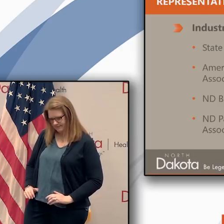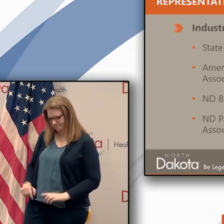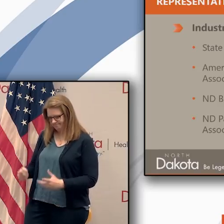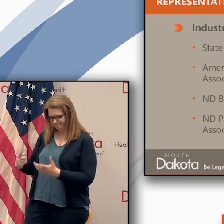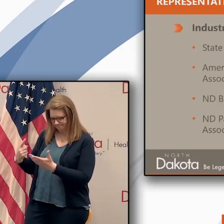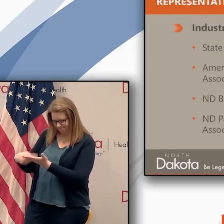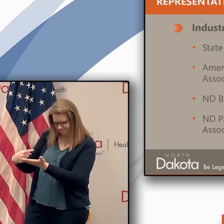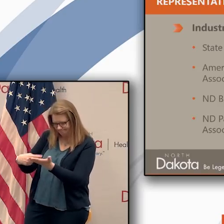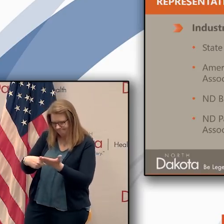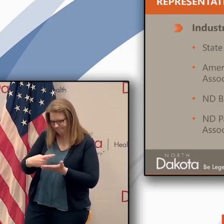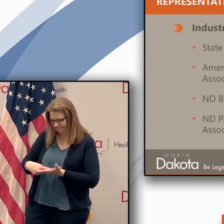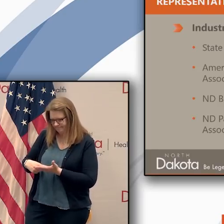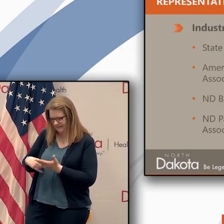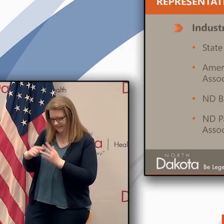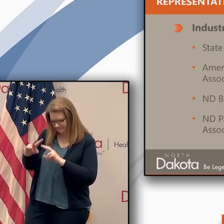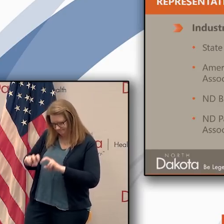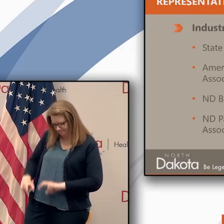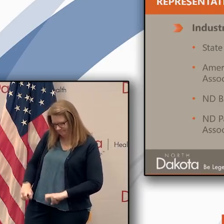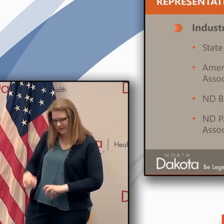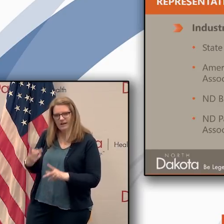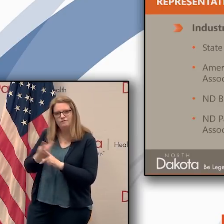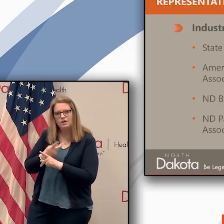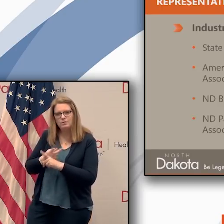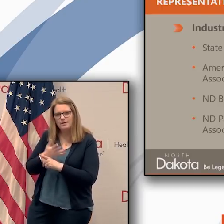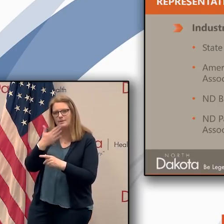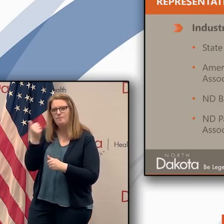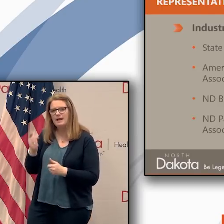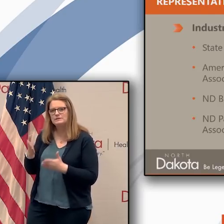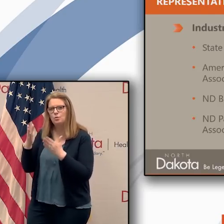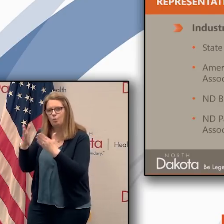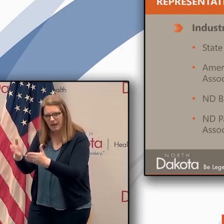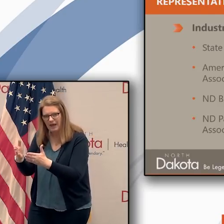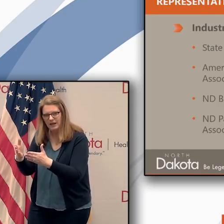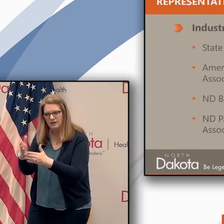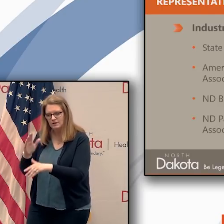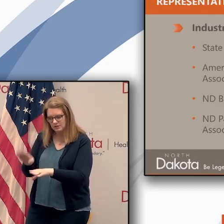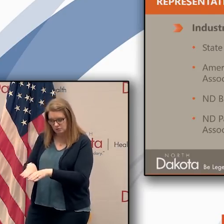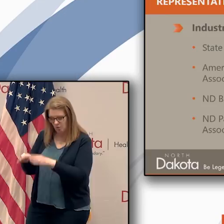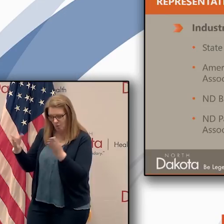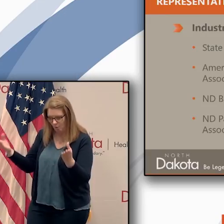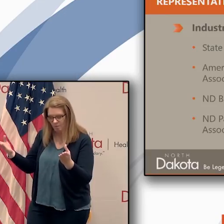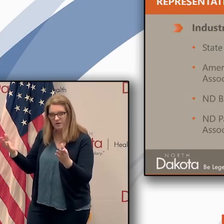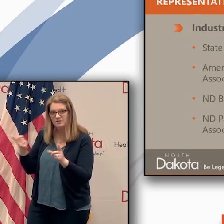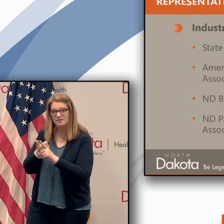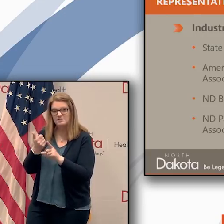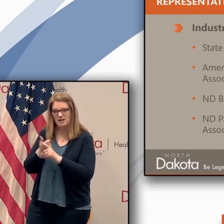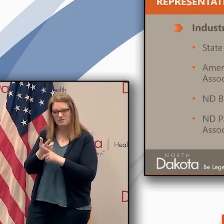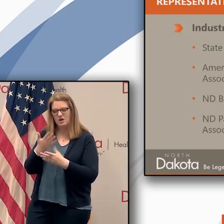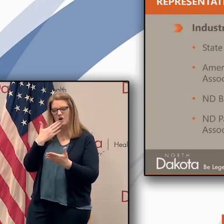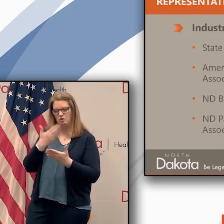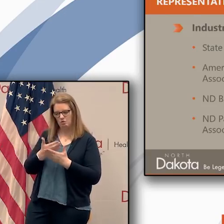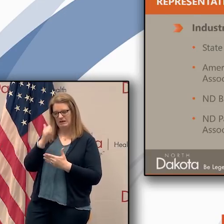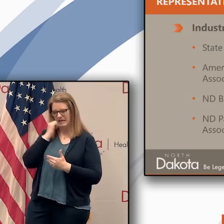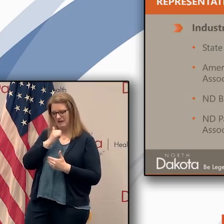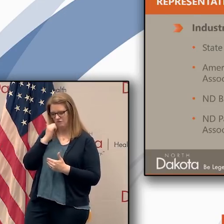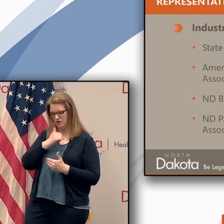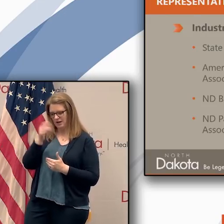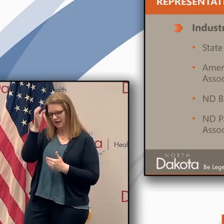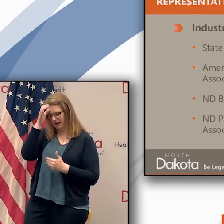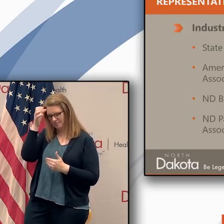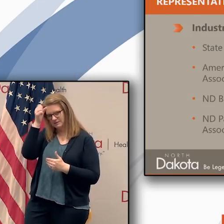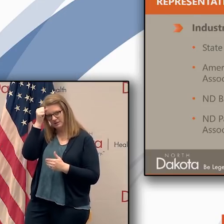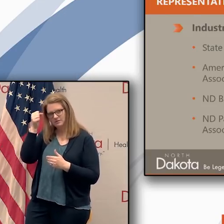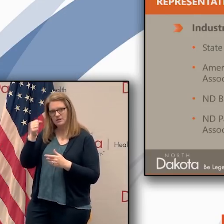arrive at North Dakota Smart Restart protocols that are practical, effective at controlling infection to keep employees